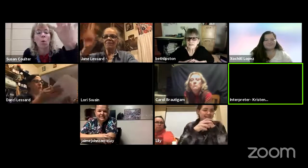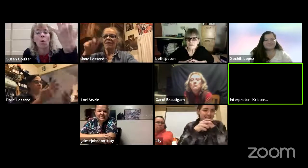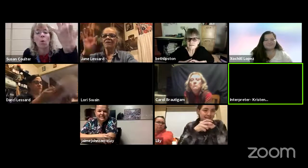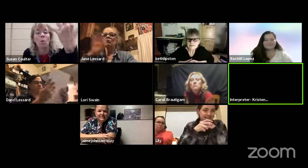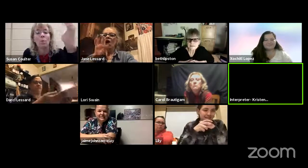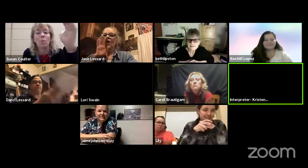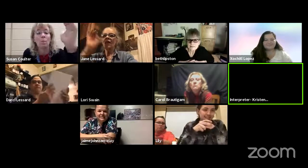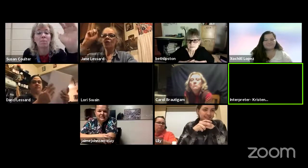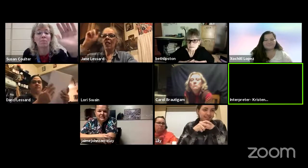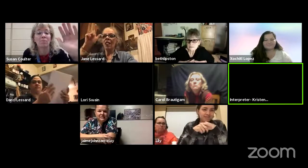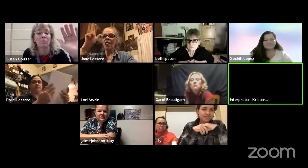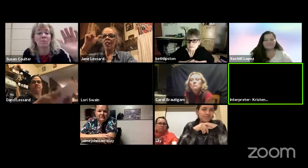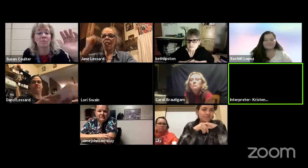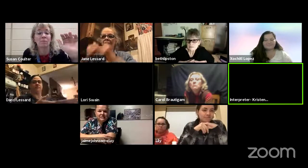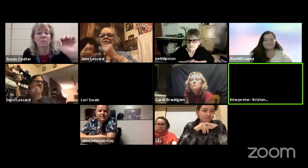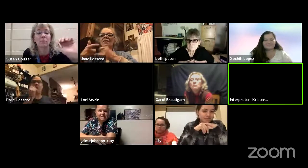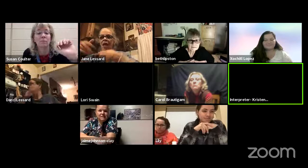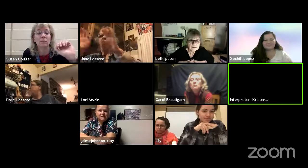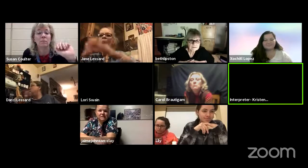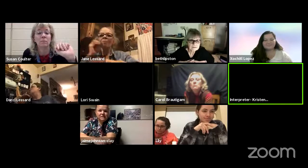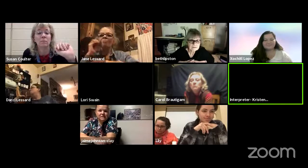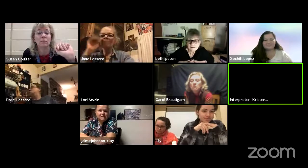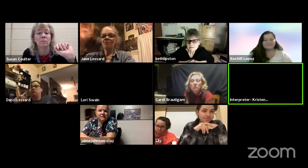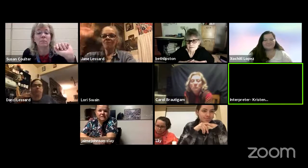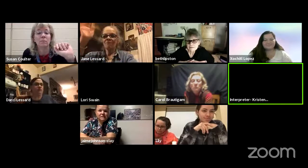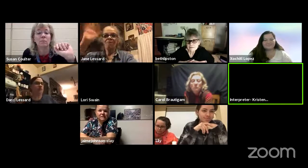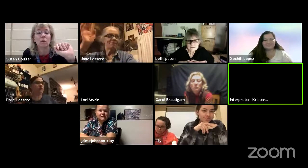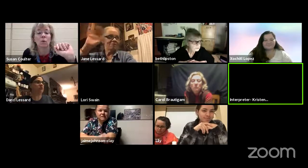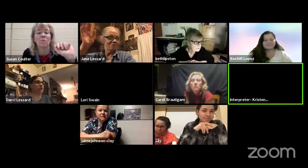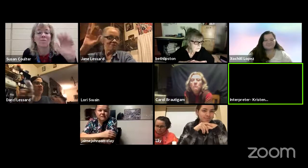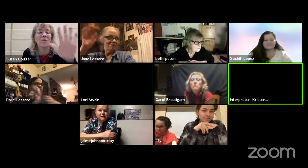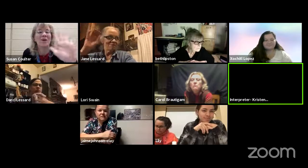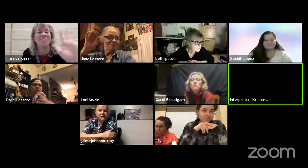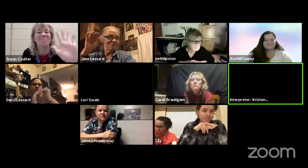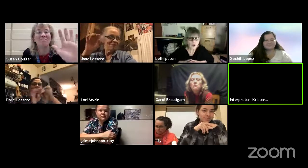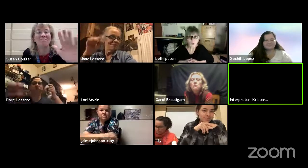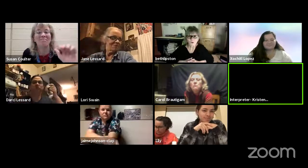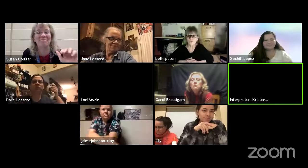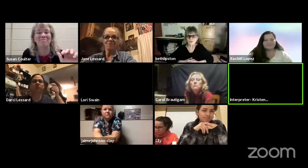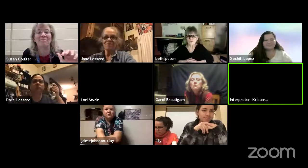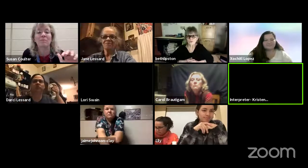And then Susan saying, 1 second, 1 second, 1 second. Okay, wait, I'll let you go home then.